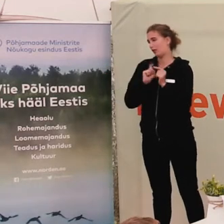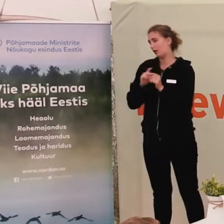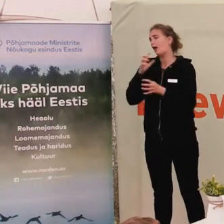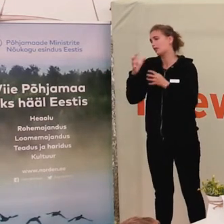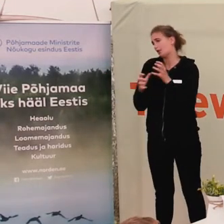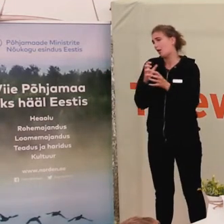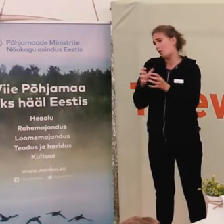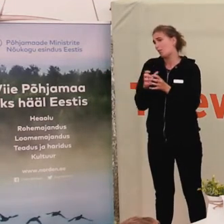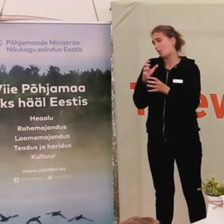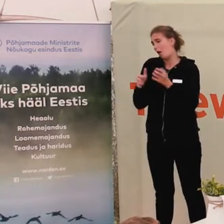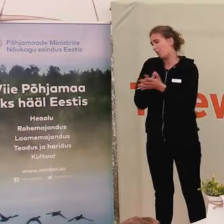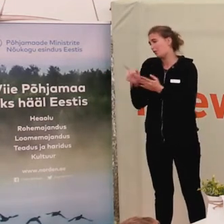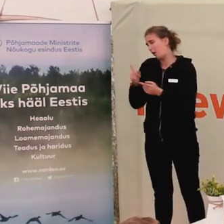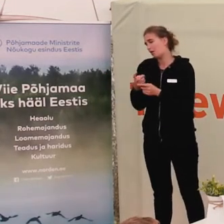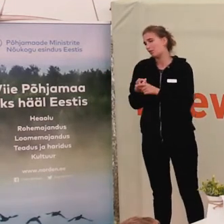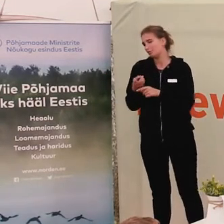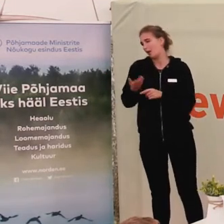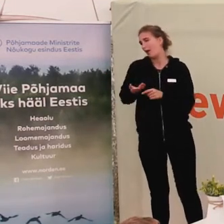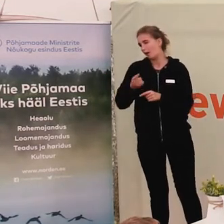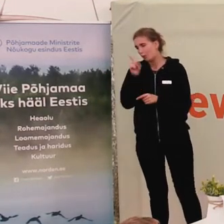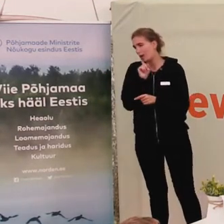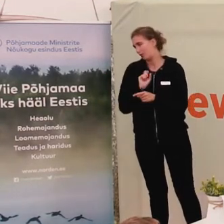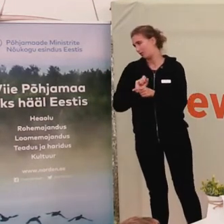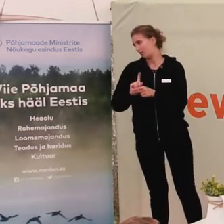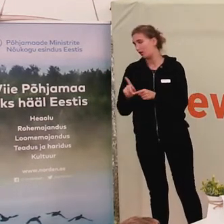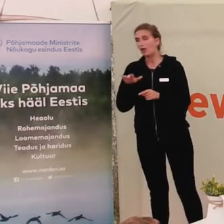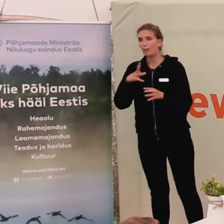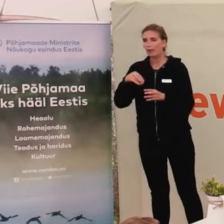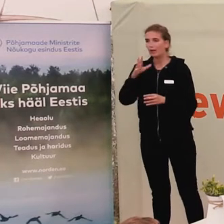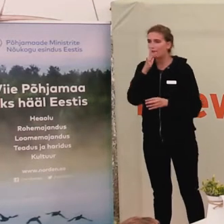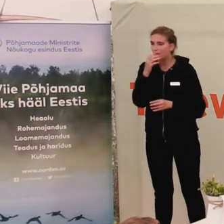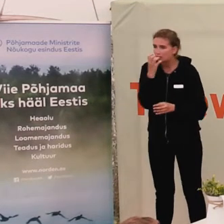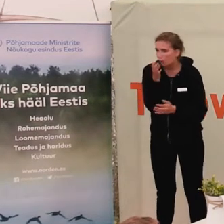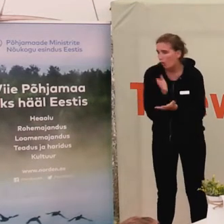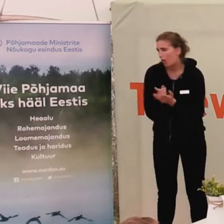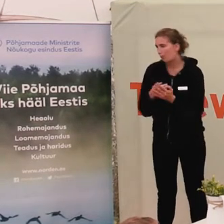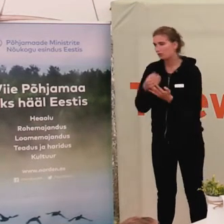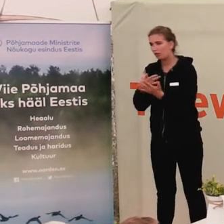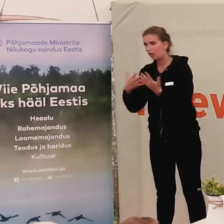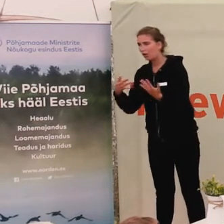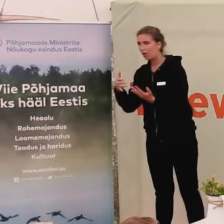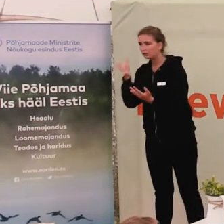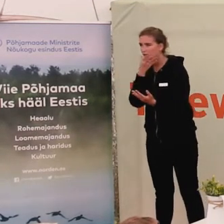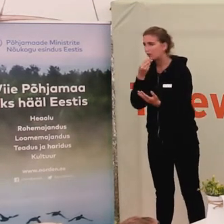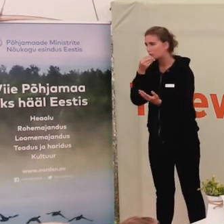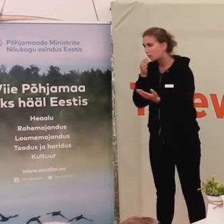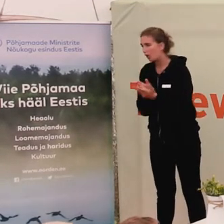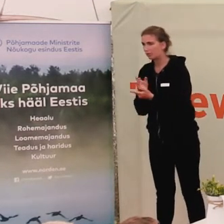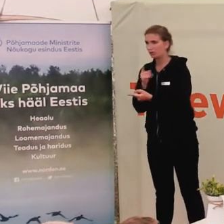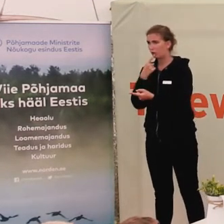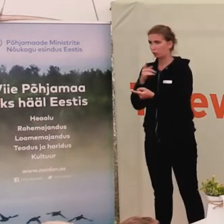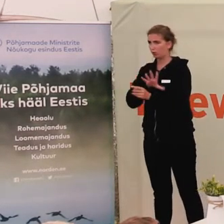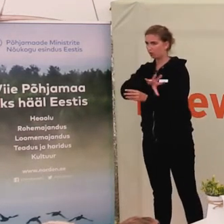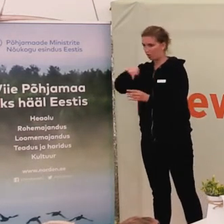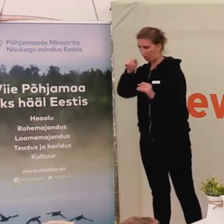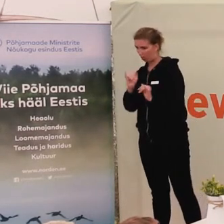should try to appreciate what we have. We have warm water, we have all these nice things, and not saying that it's so terrible, and then